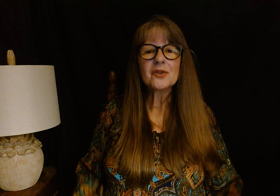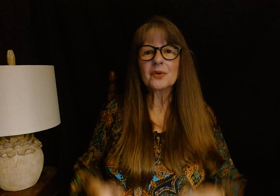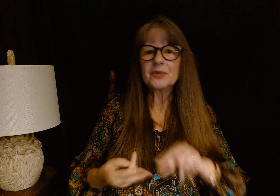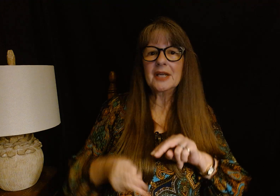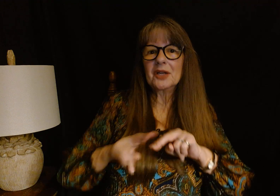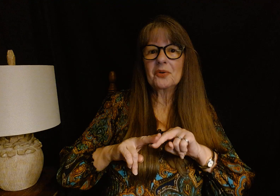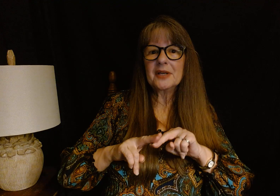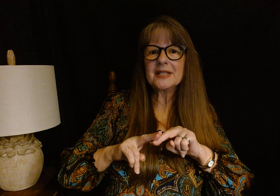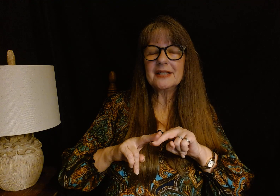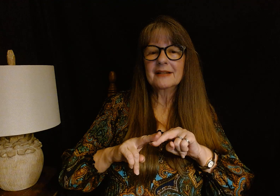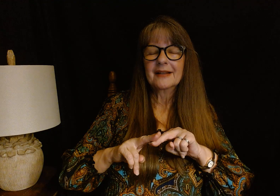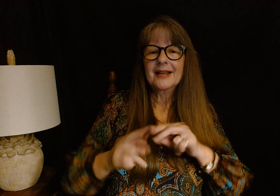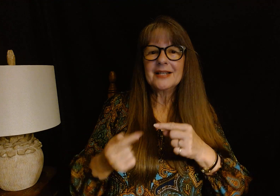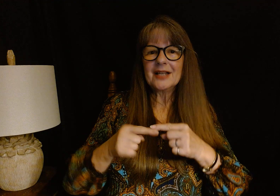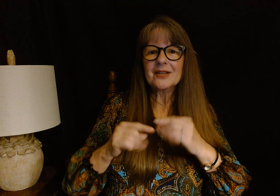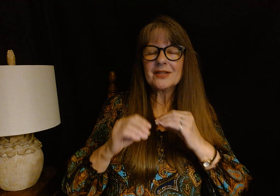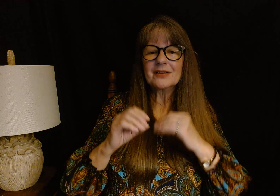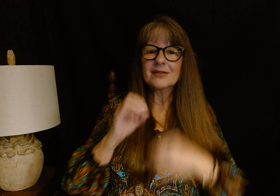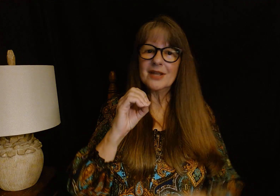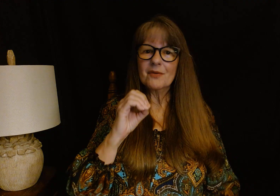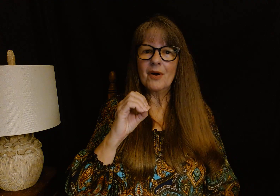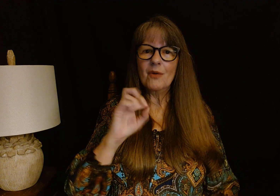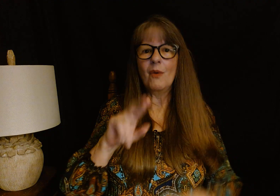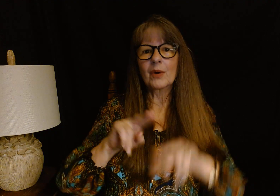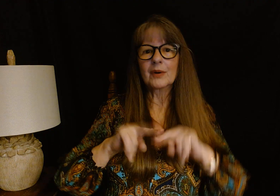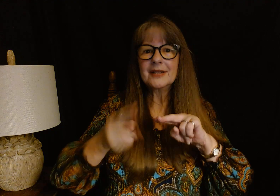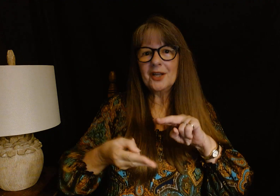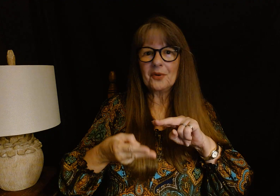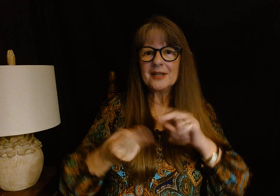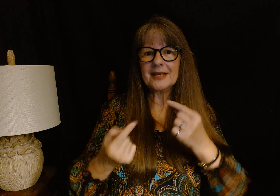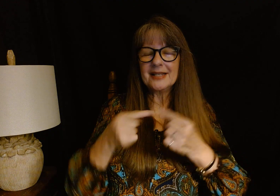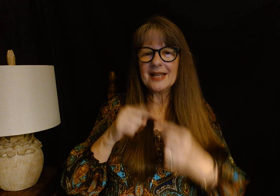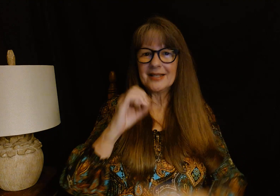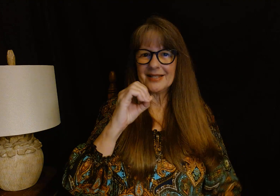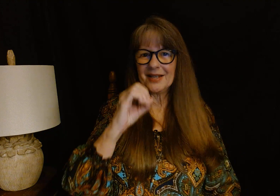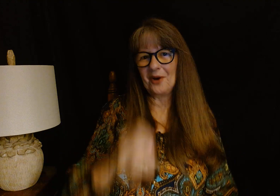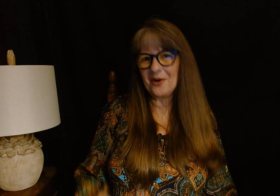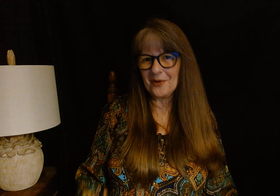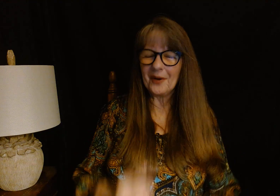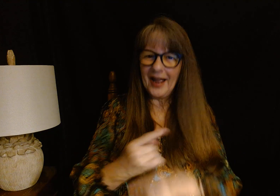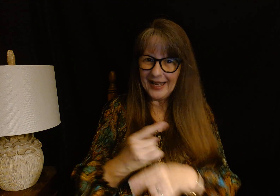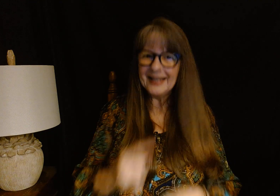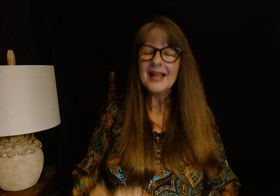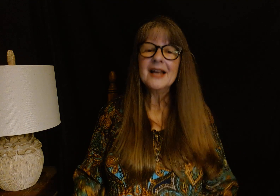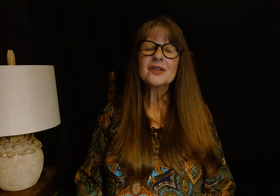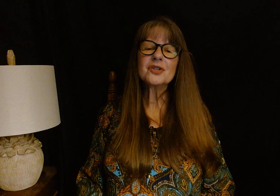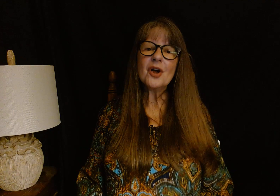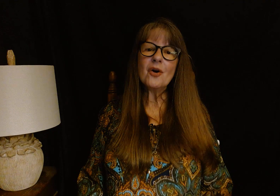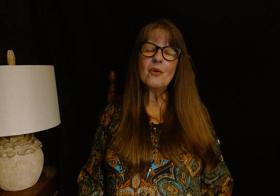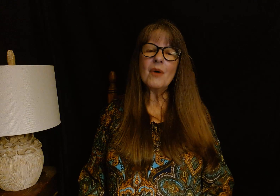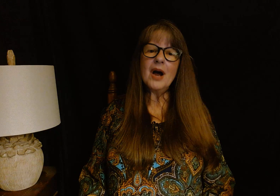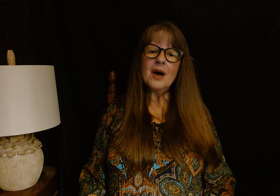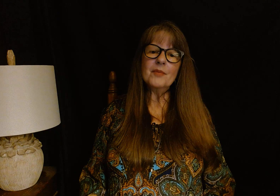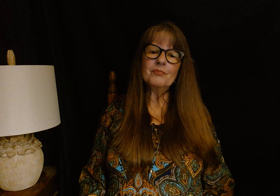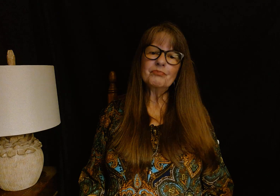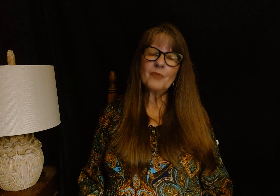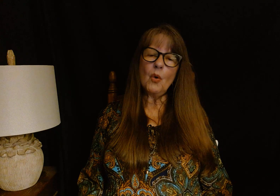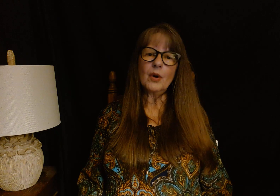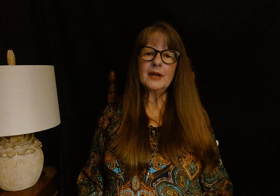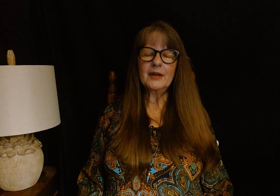to increase it until it's zero, or decrease it until it's zero, right? So, or,